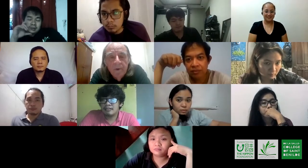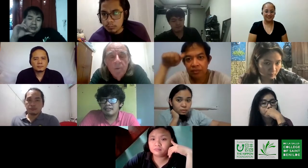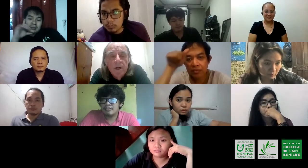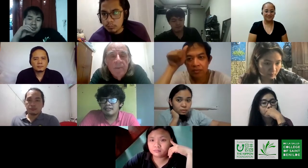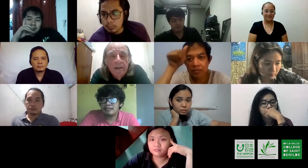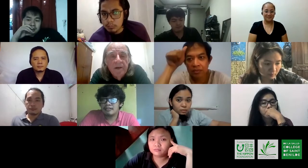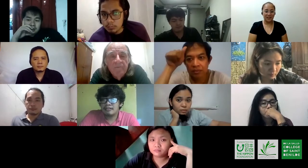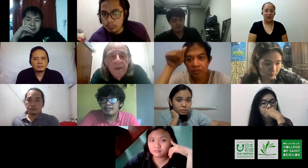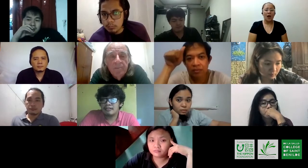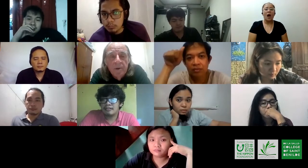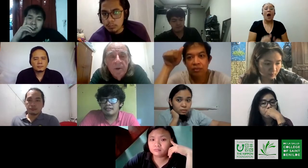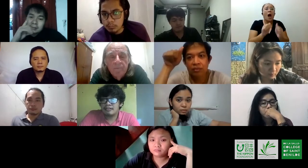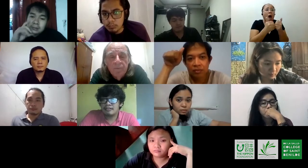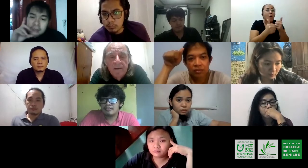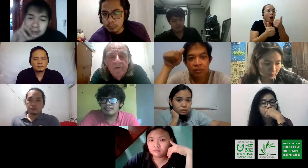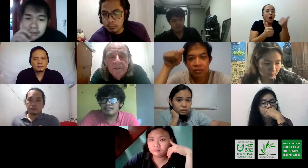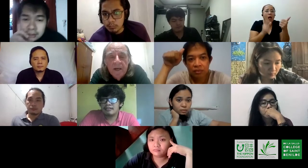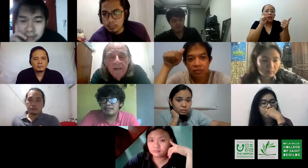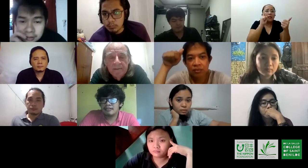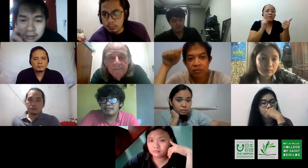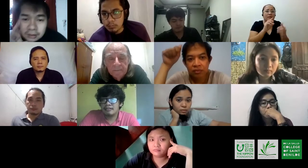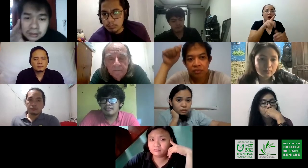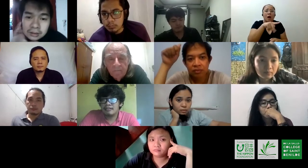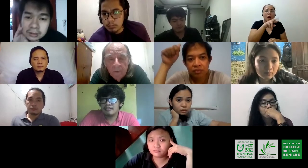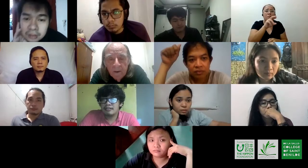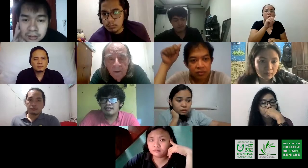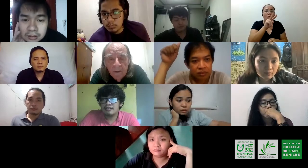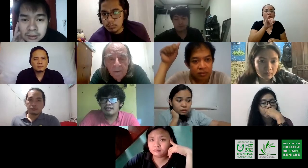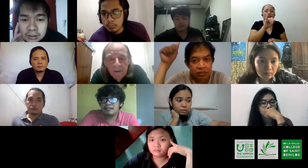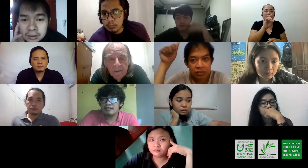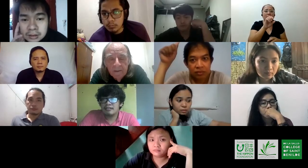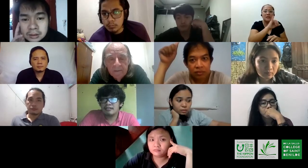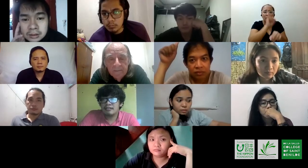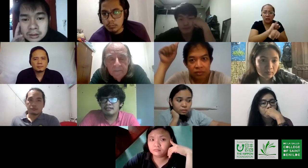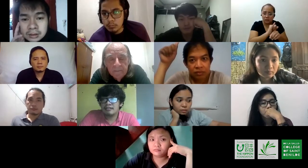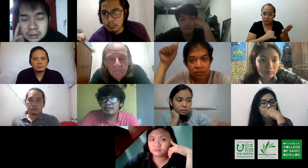Okay, but what about deaf people on Providence Island?